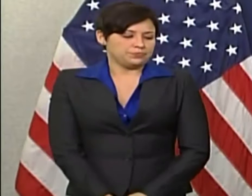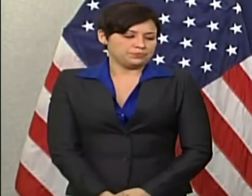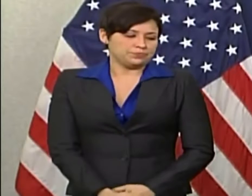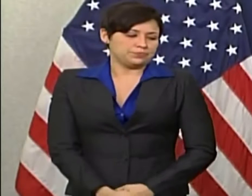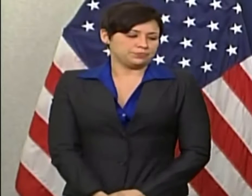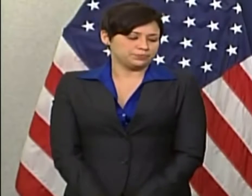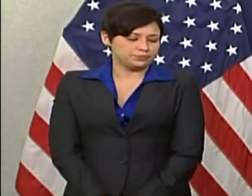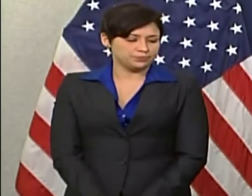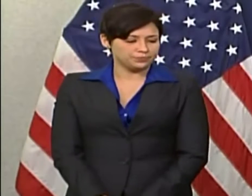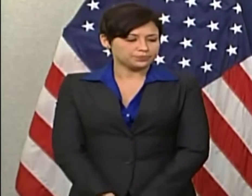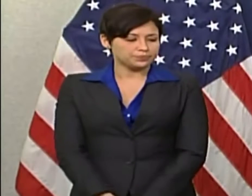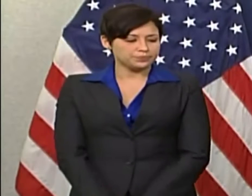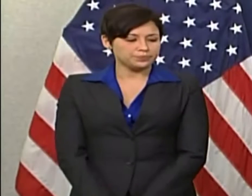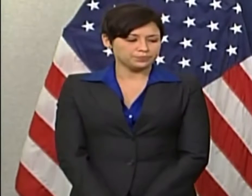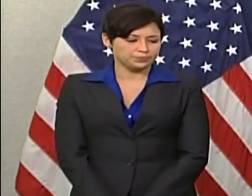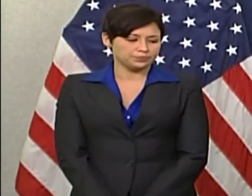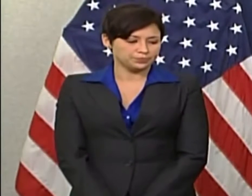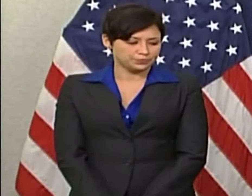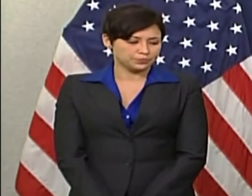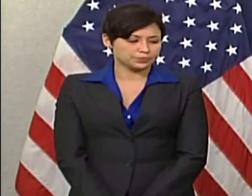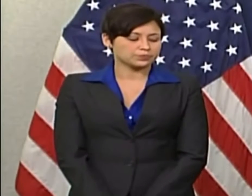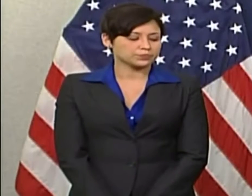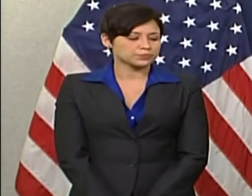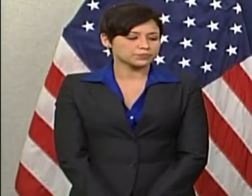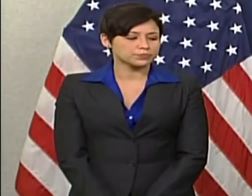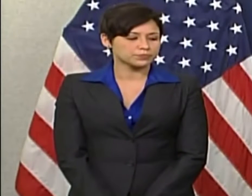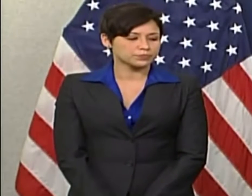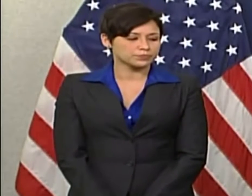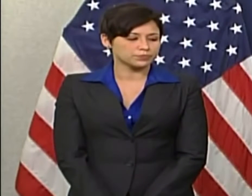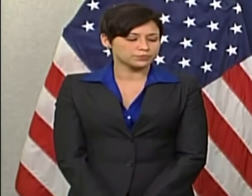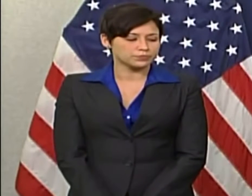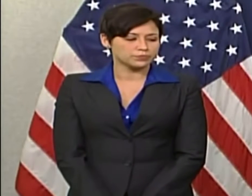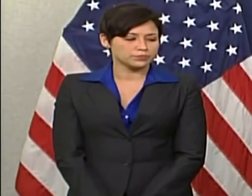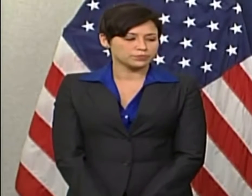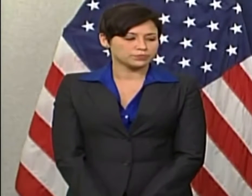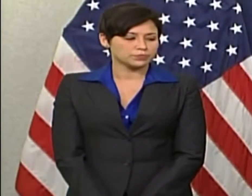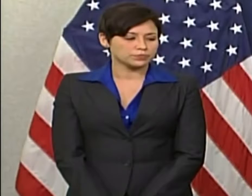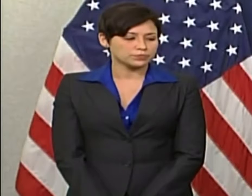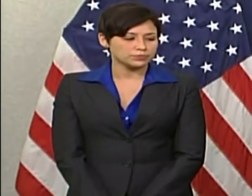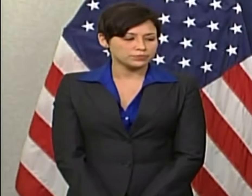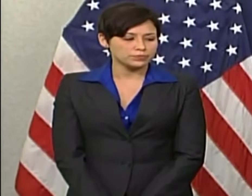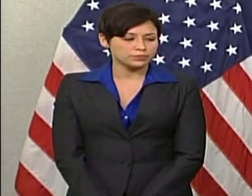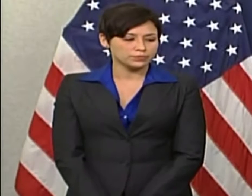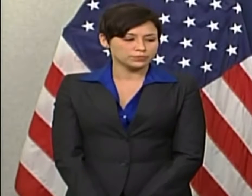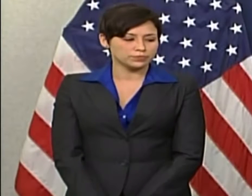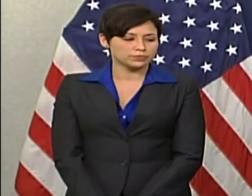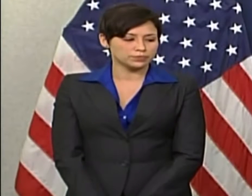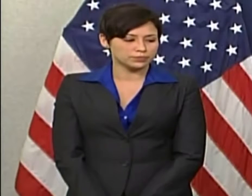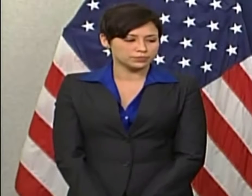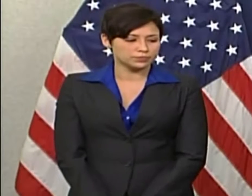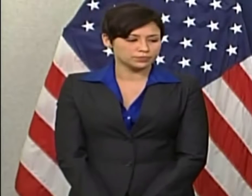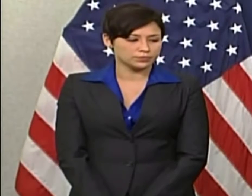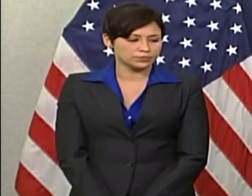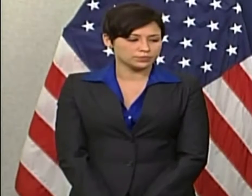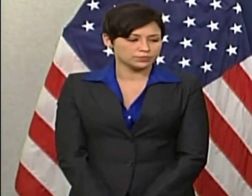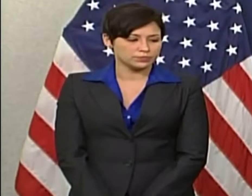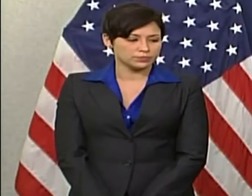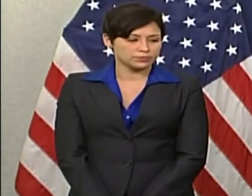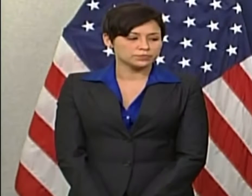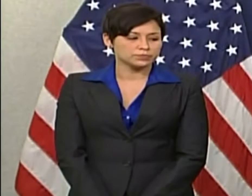911 para emergencias. Por favor, quédense en sus casas. No salir y no